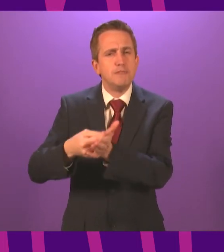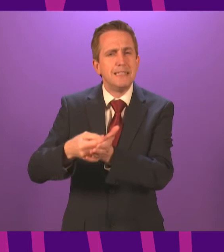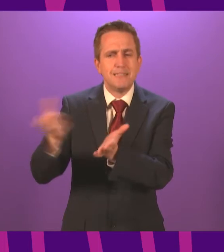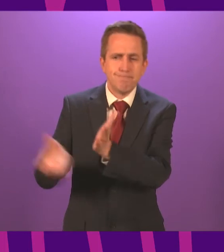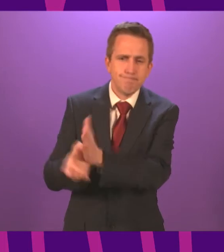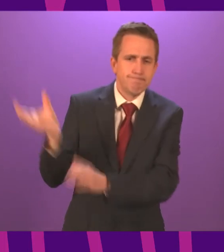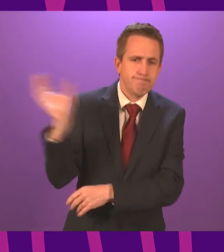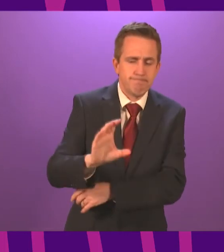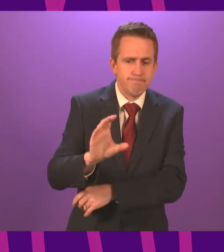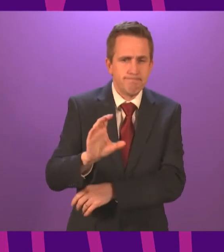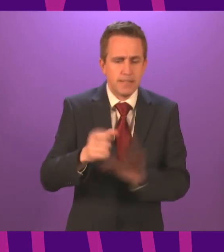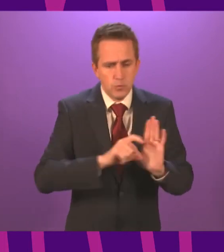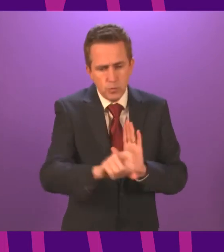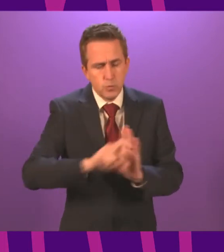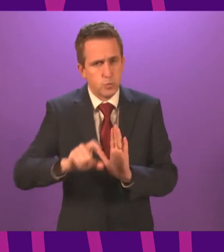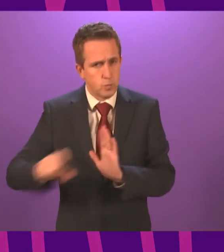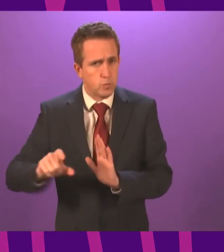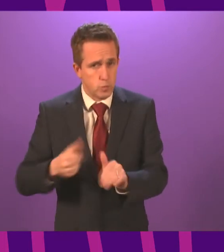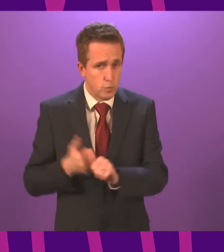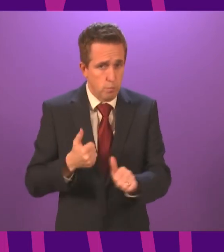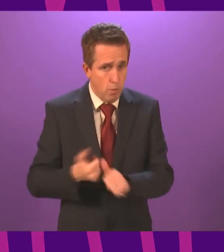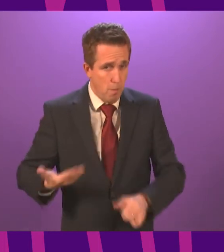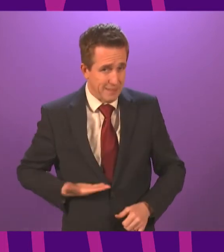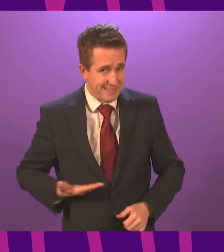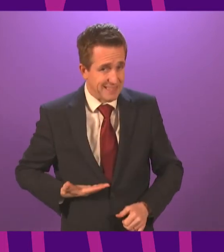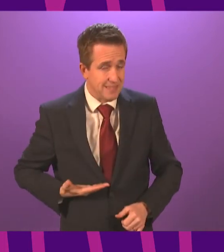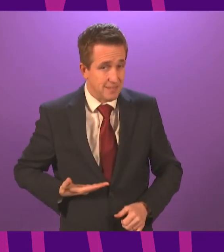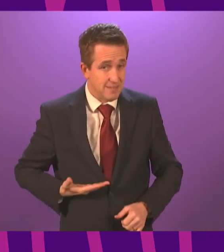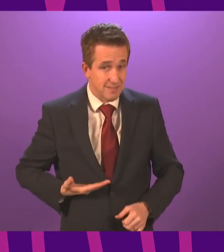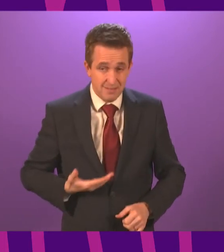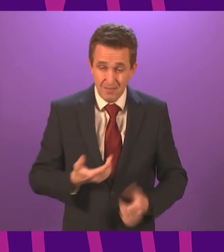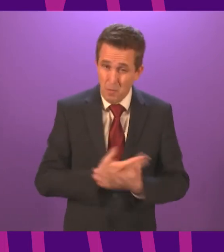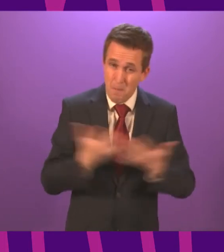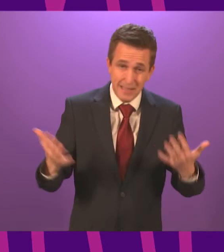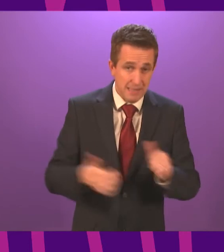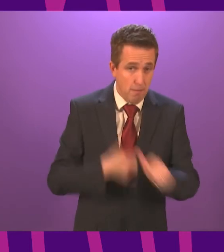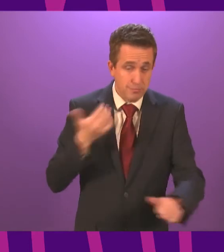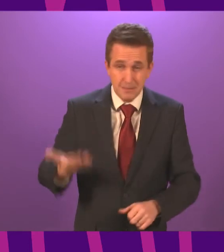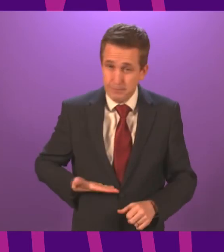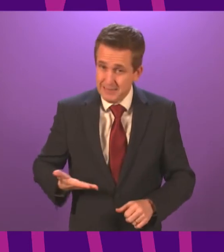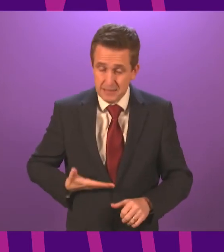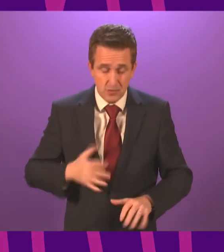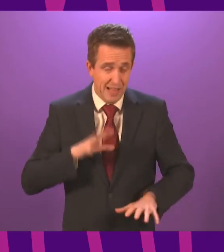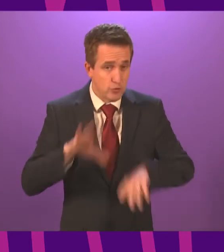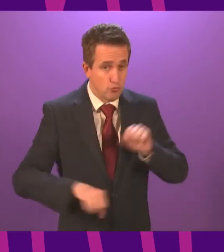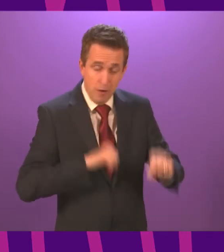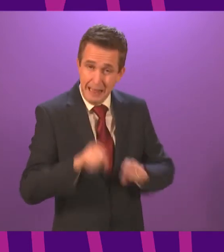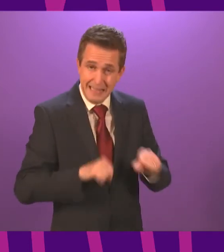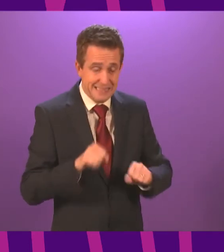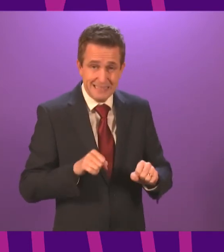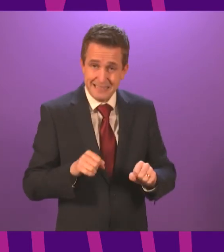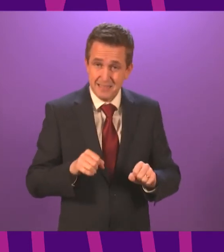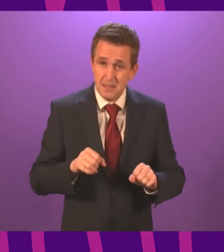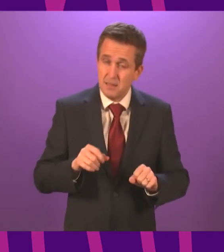and livelihoods. Quite frankly, time is quickly running out for many. And that's why I'm asking the